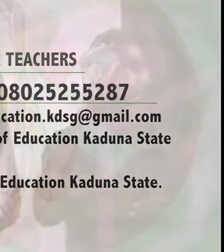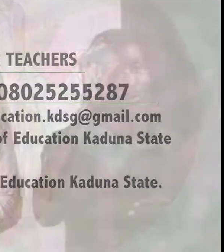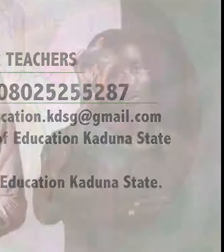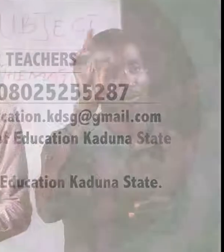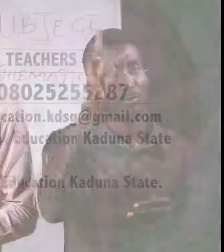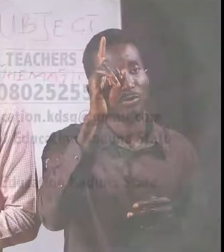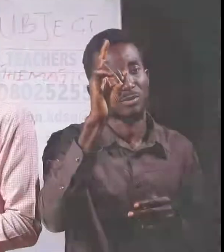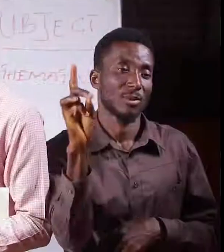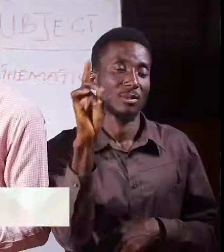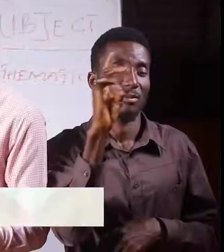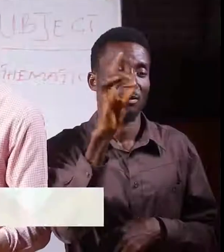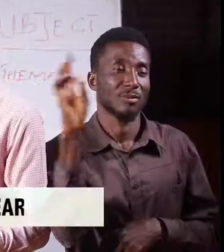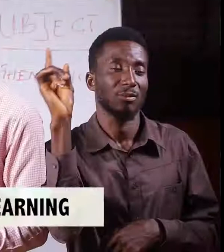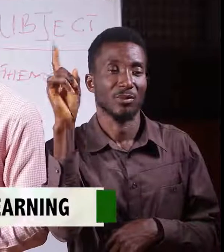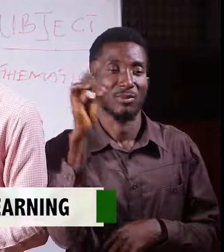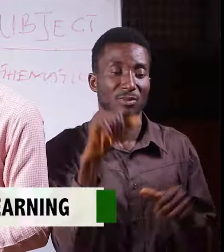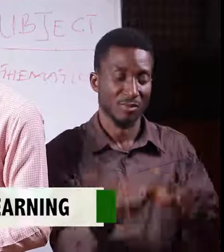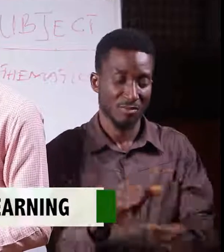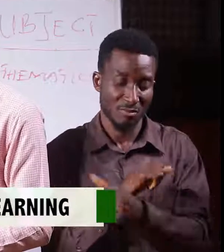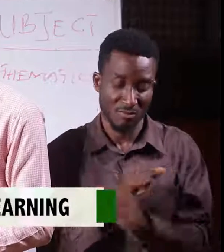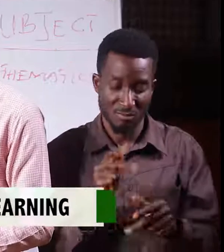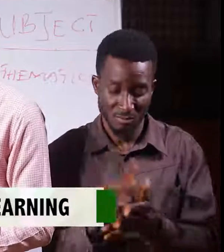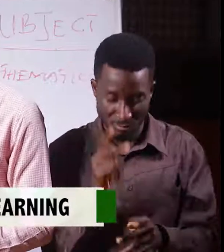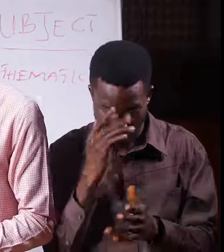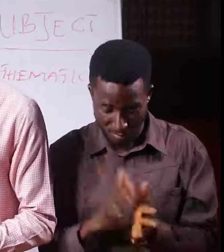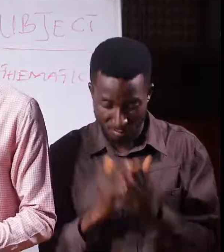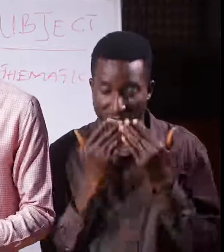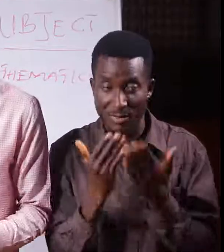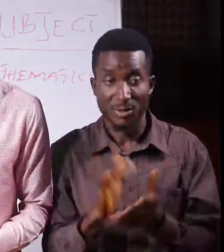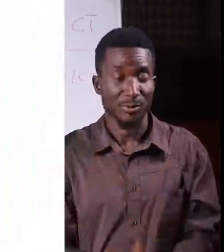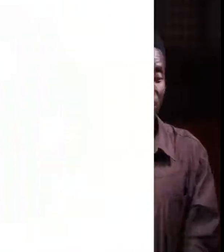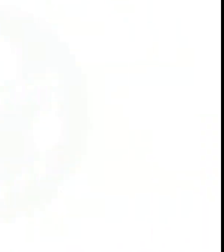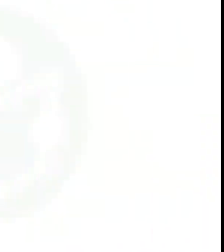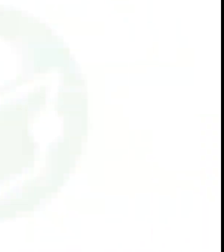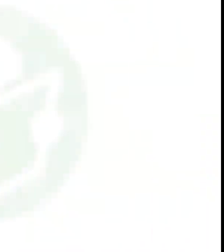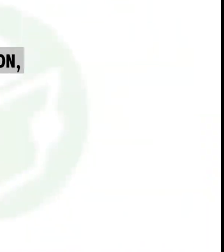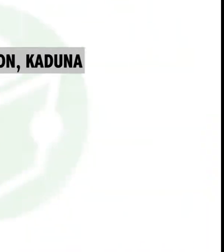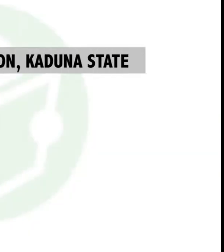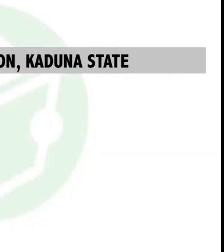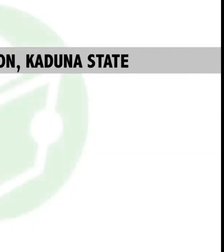080-2525-5287. Stay safe, keep learning well. Thank you.